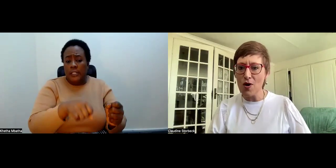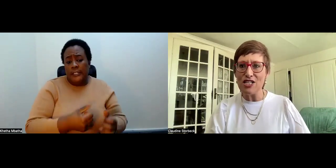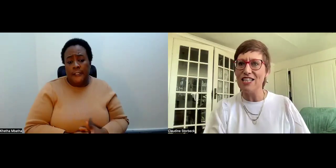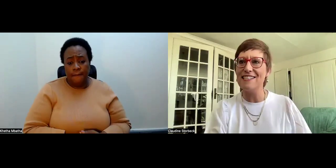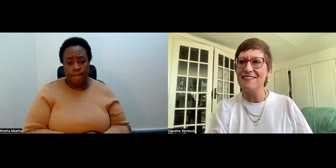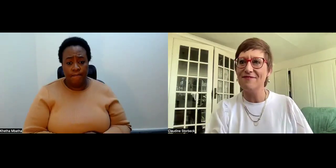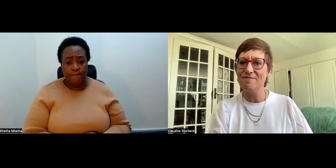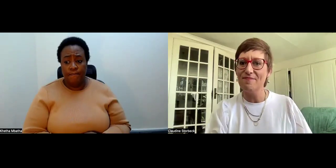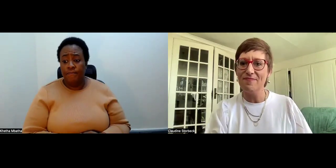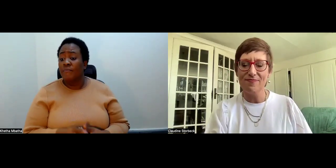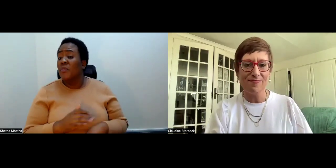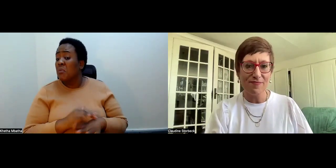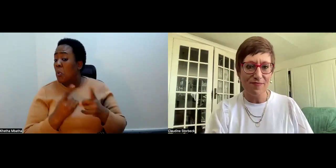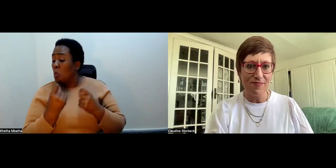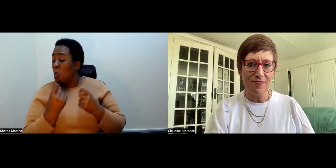Any more questions?